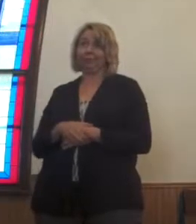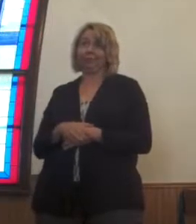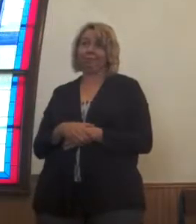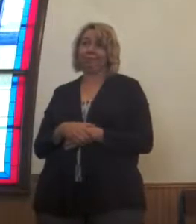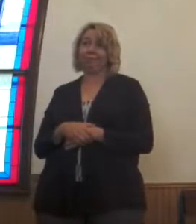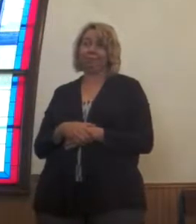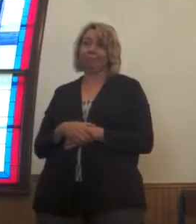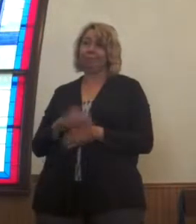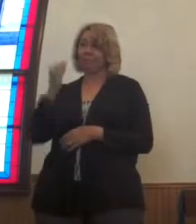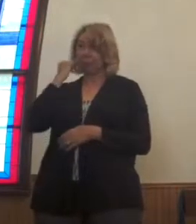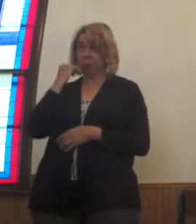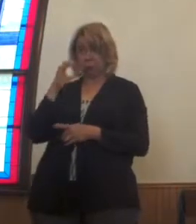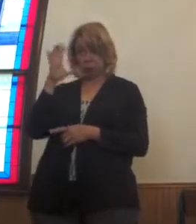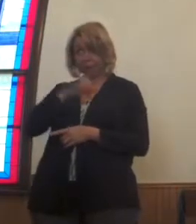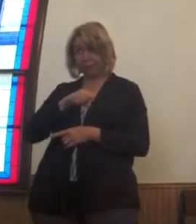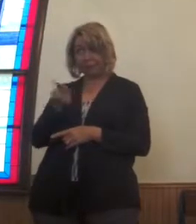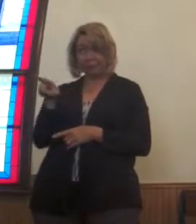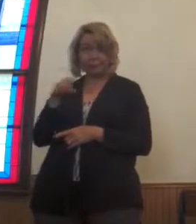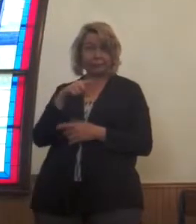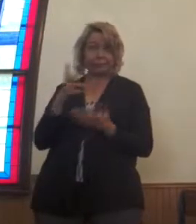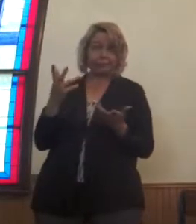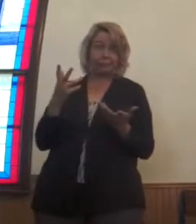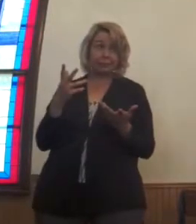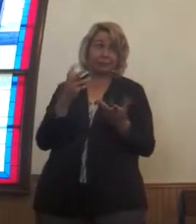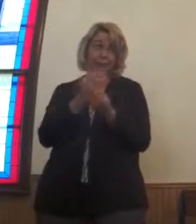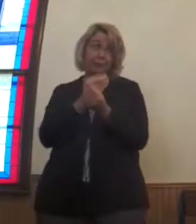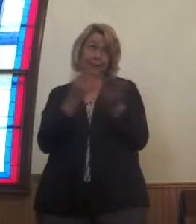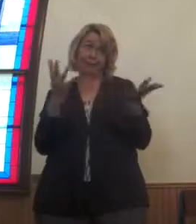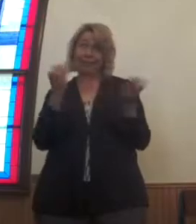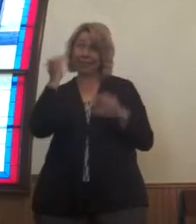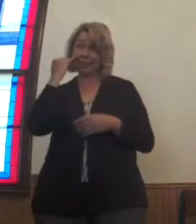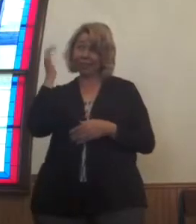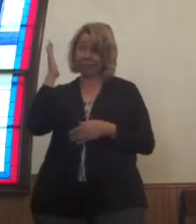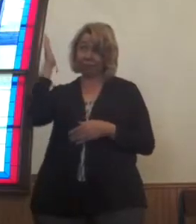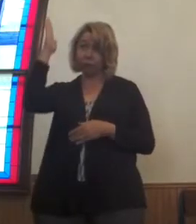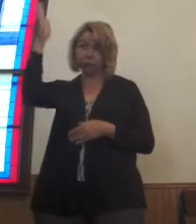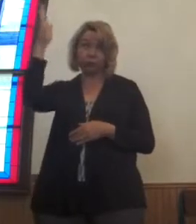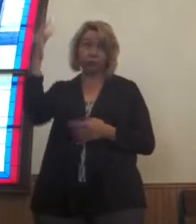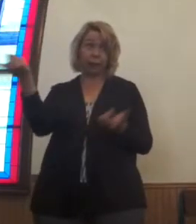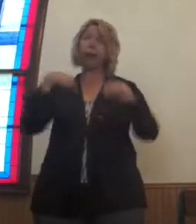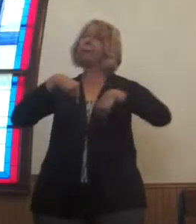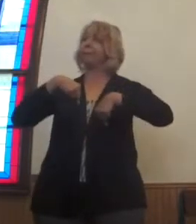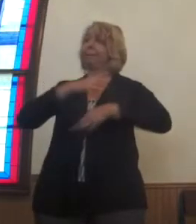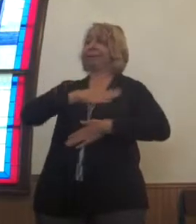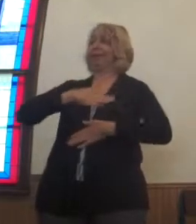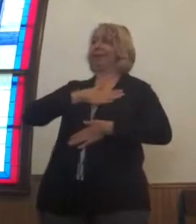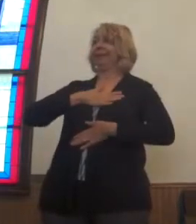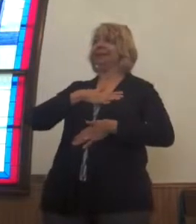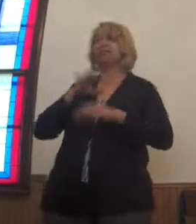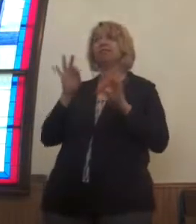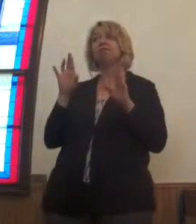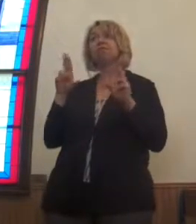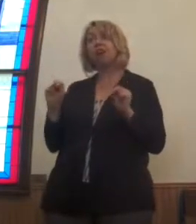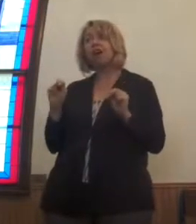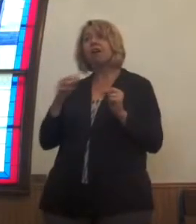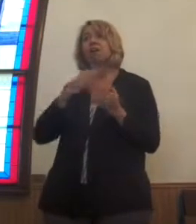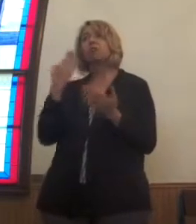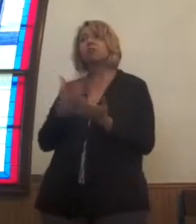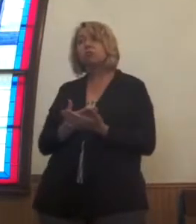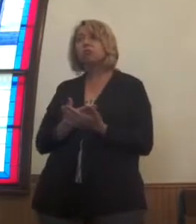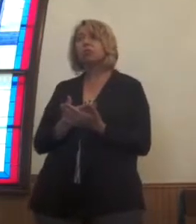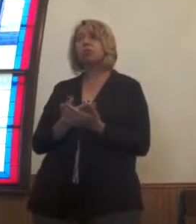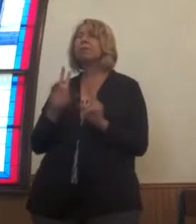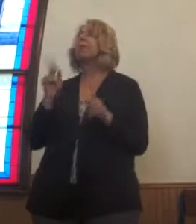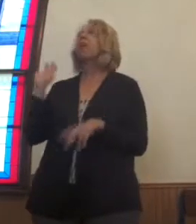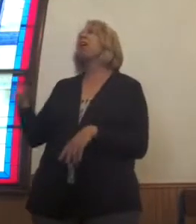And if you missed the great concert last night, I'm just going to tell you, in the future, when we have concerts, you need to show up, because you hear about it, it's